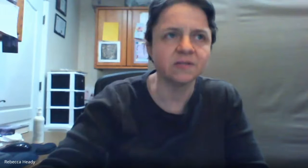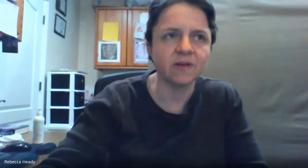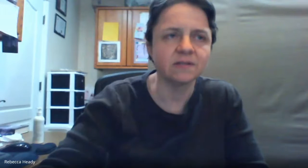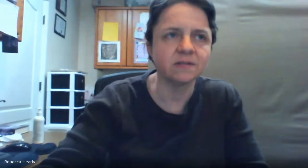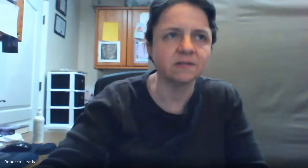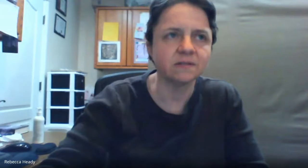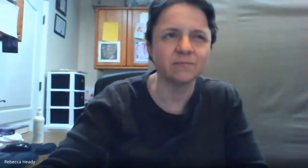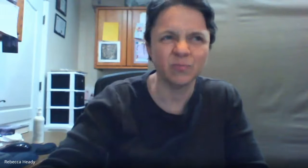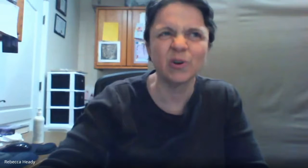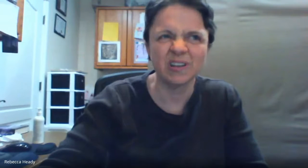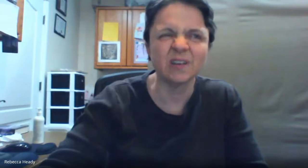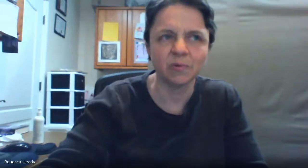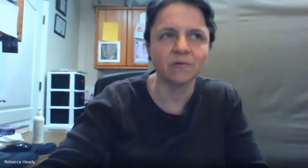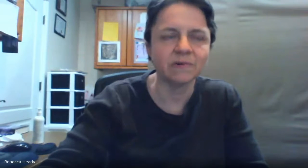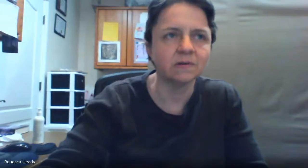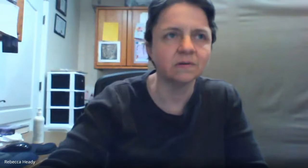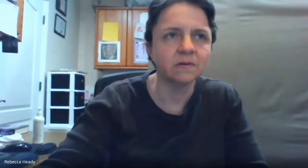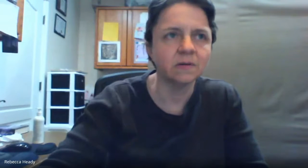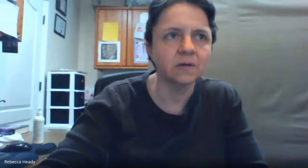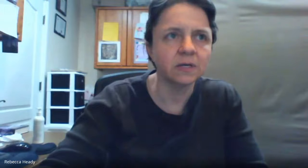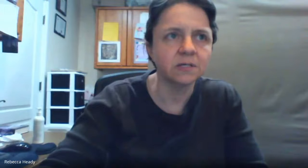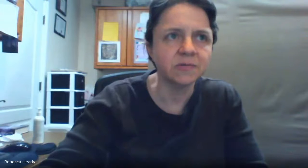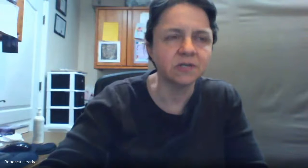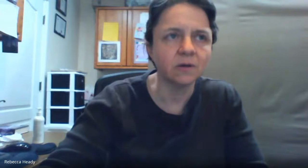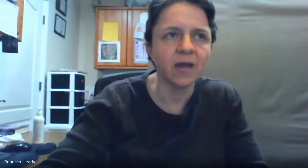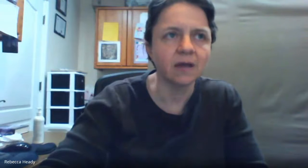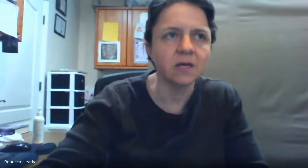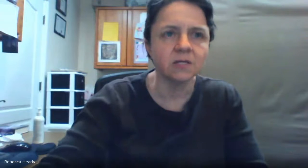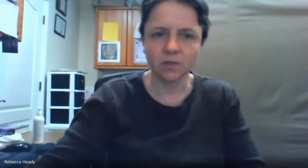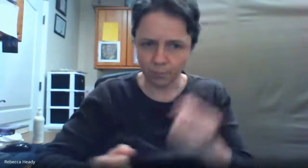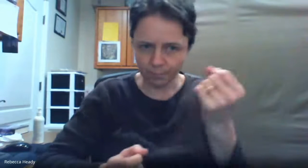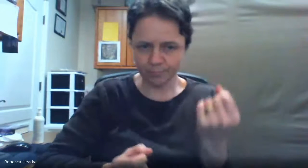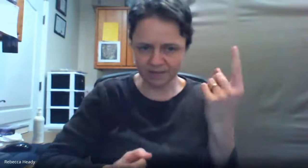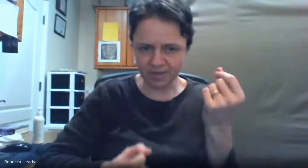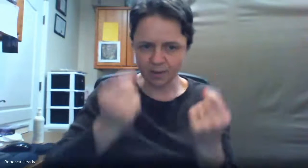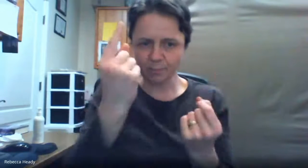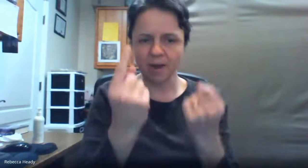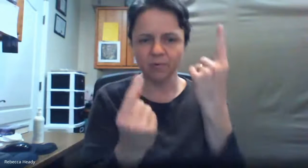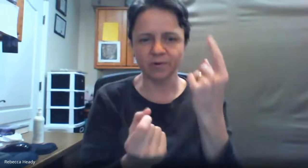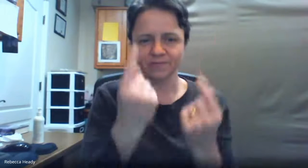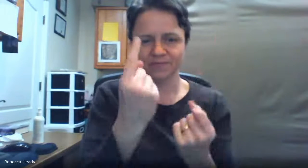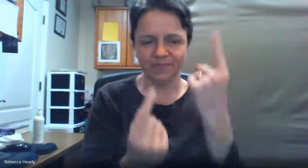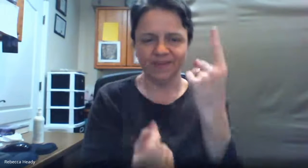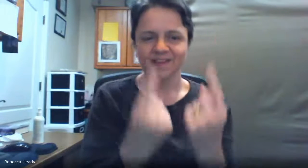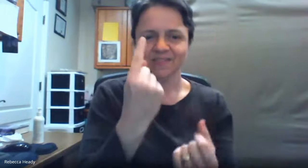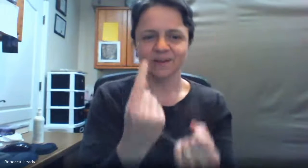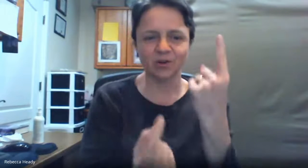so that's pretty typical for his region. Okay, so next one down, popcorn. The